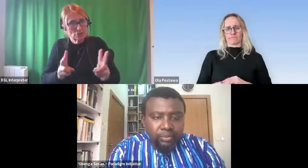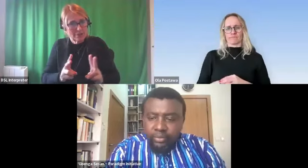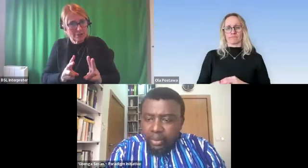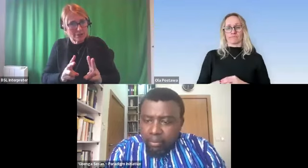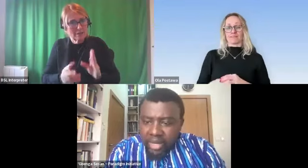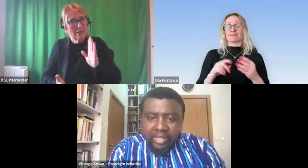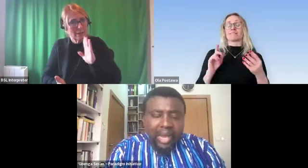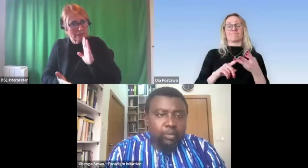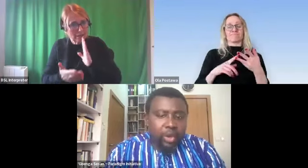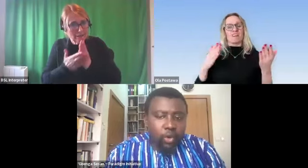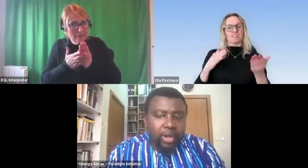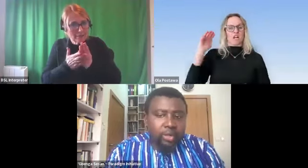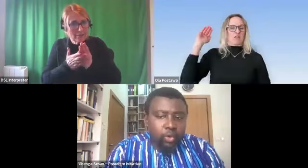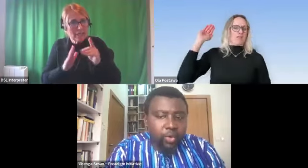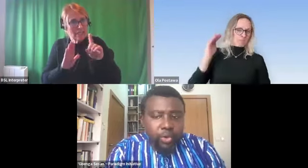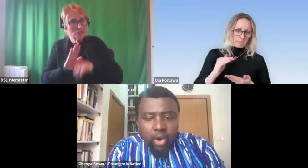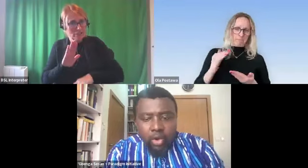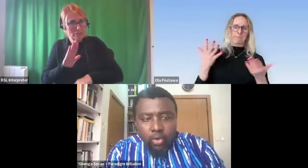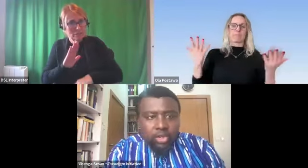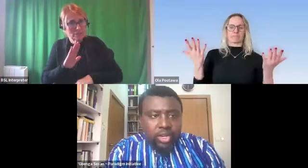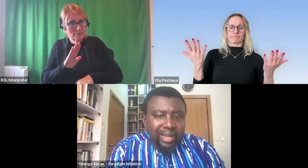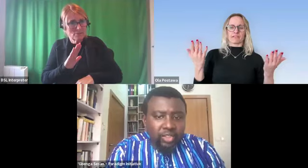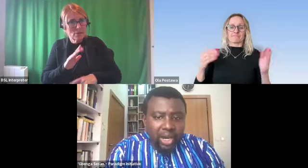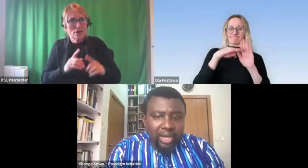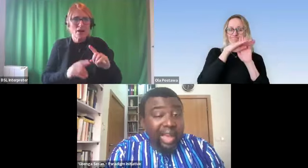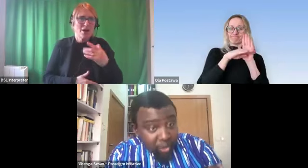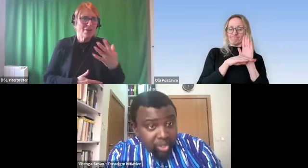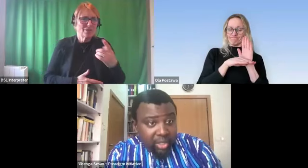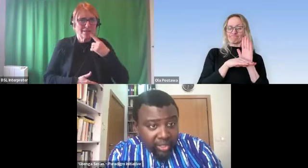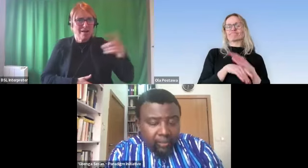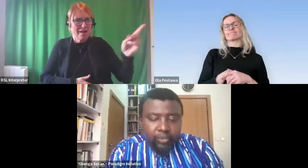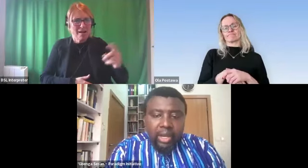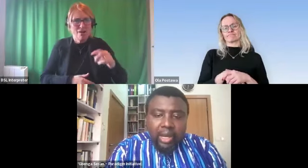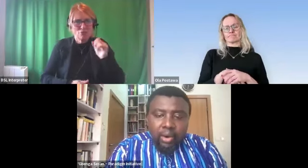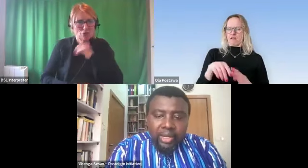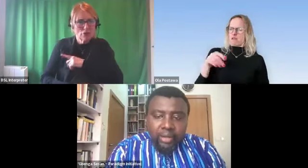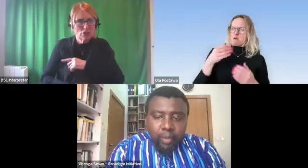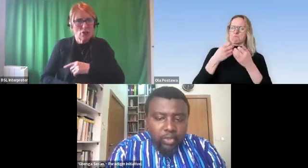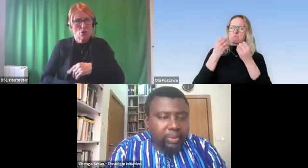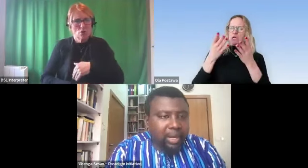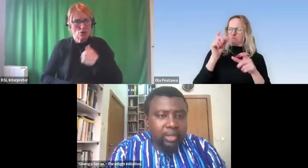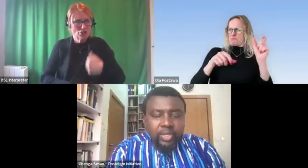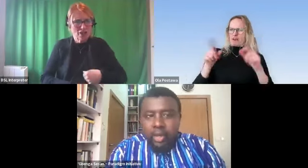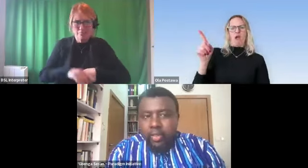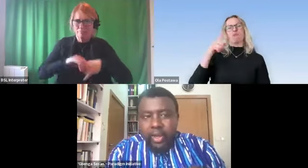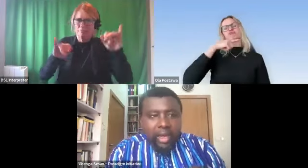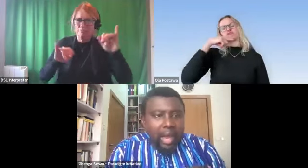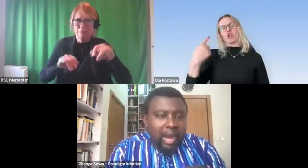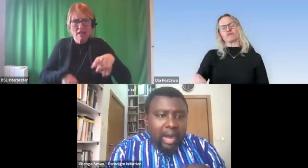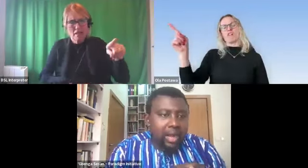legitimacy. Many times we're quick to throw Russia and China, and they do deserve it, under the bus